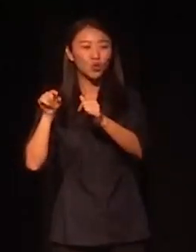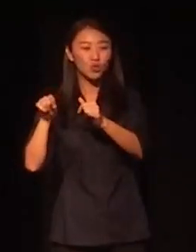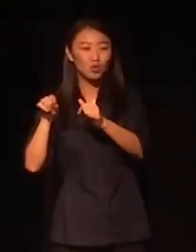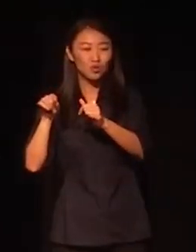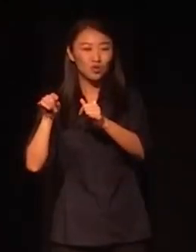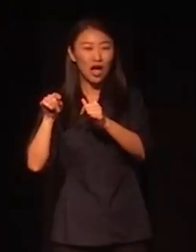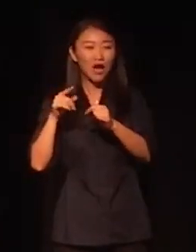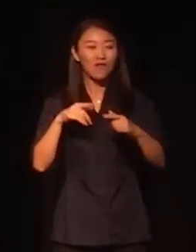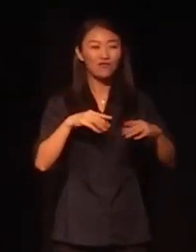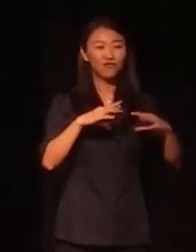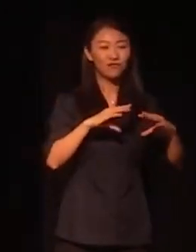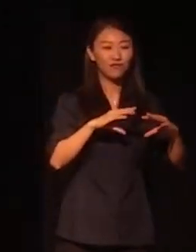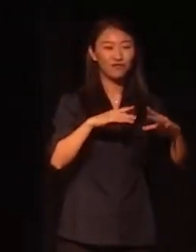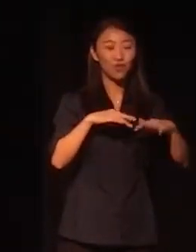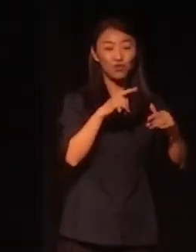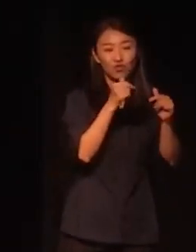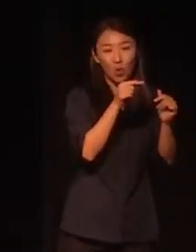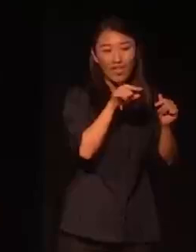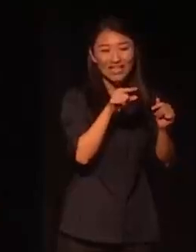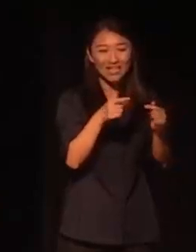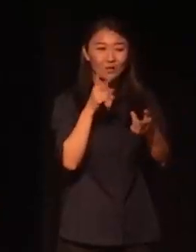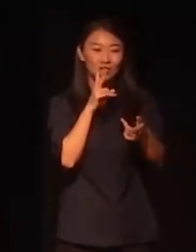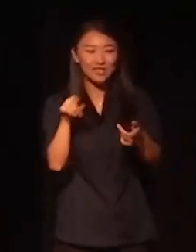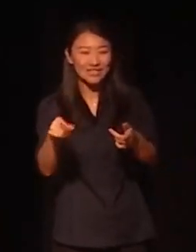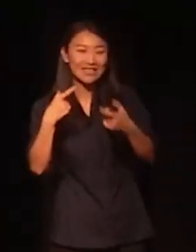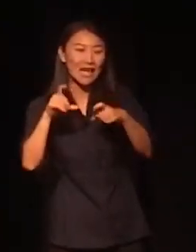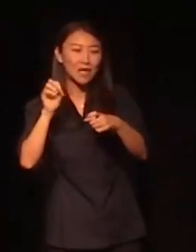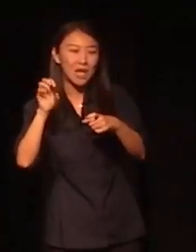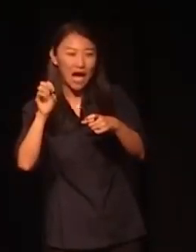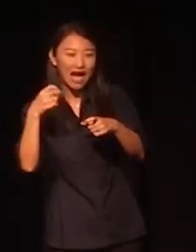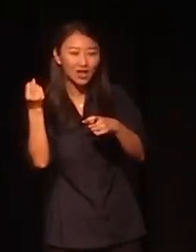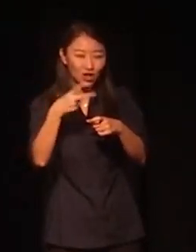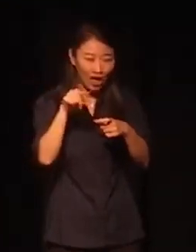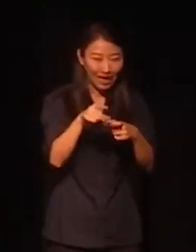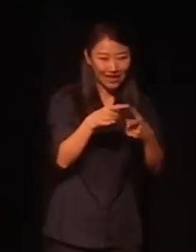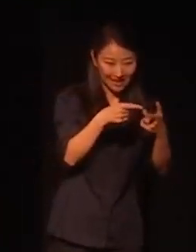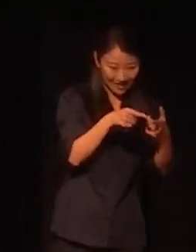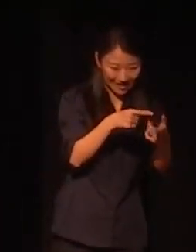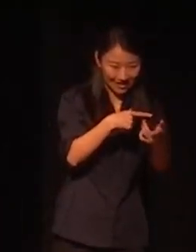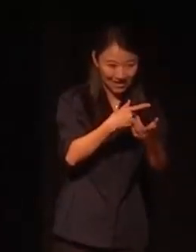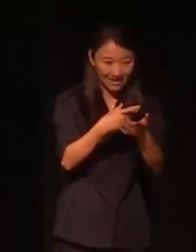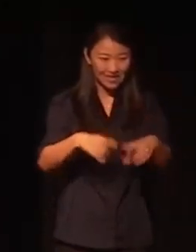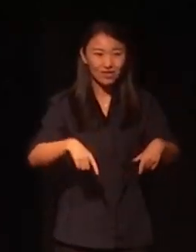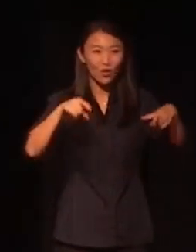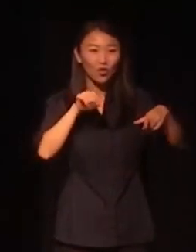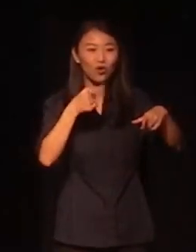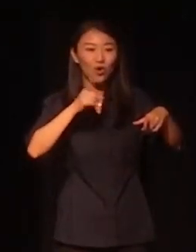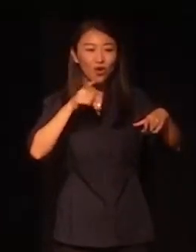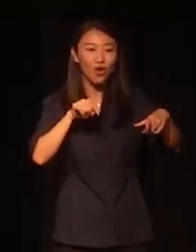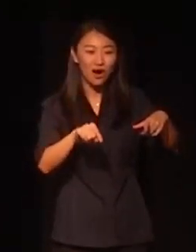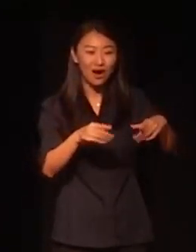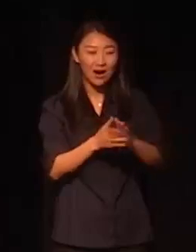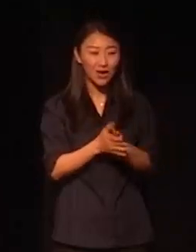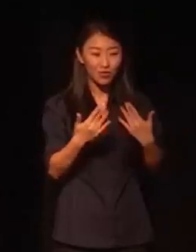white with bird's nest. Okay, and when it comes to jelly, we also refer to it